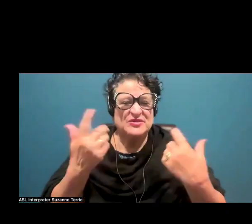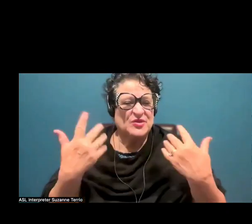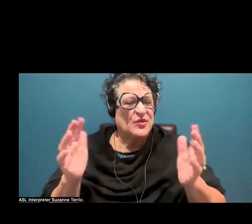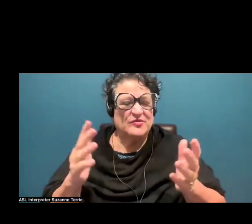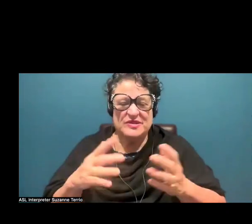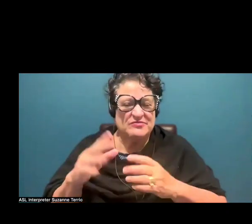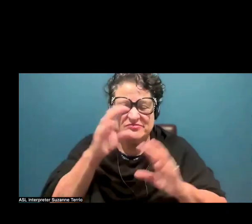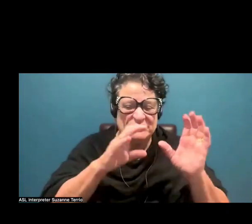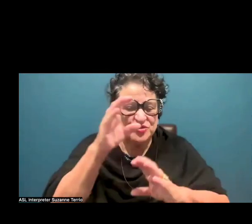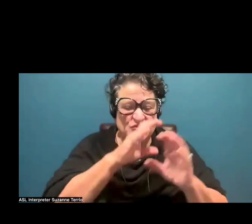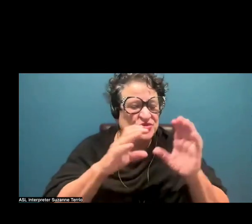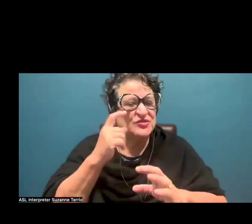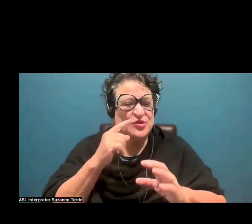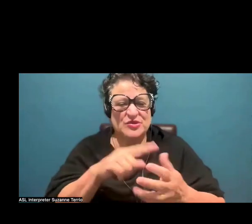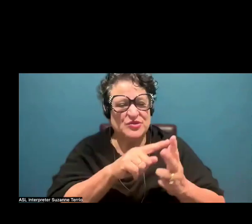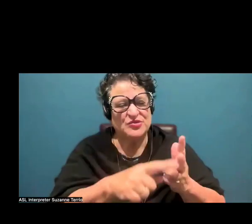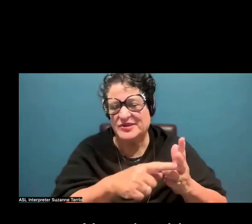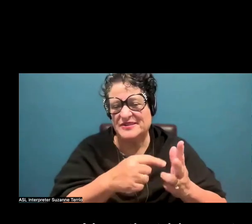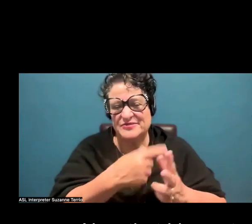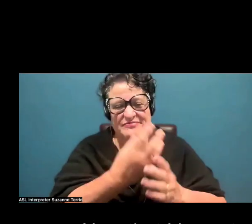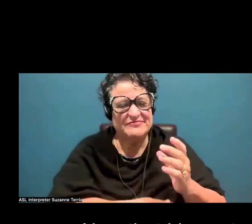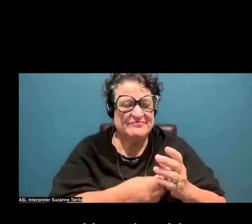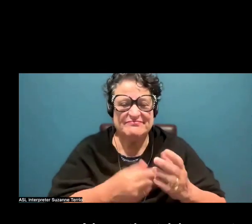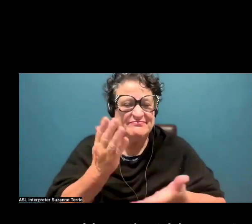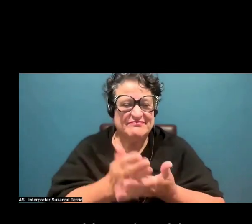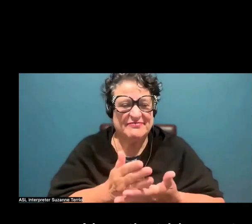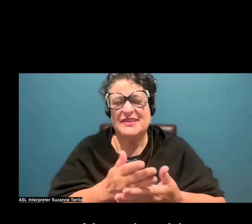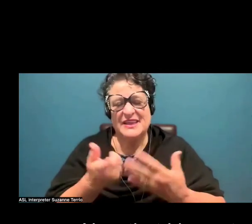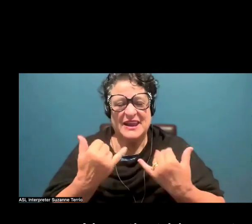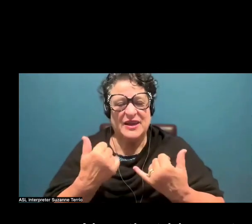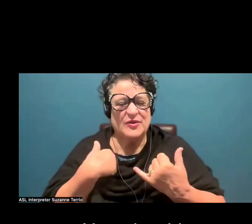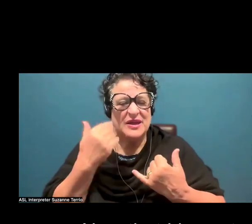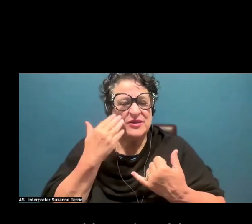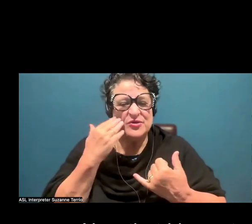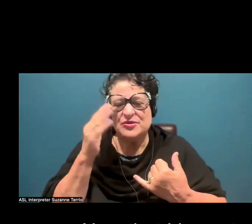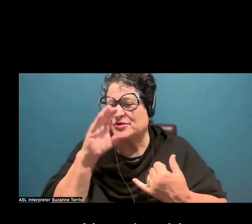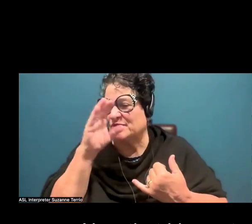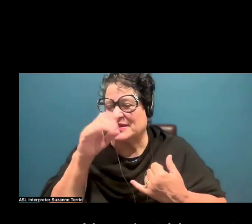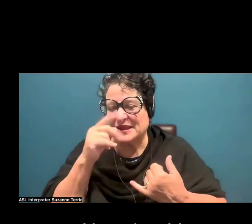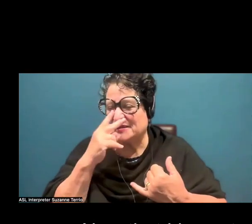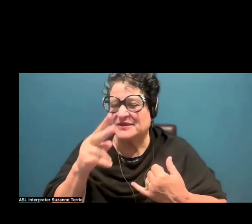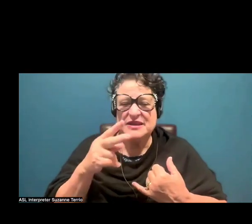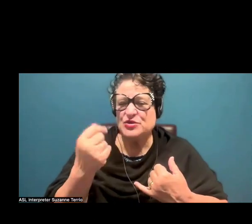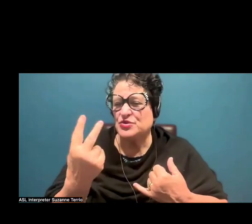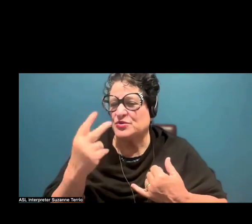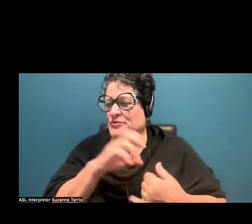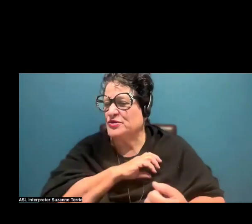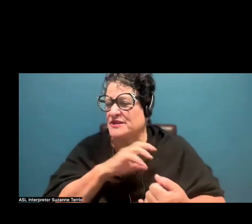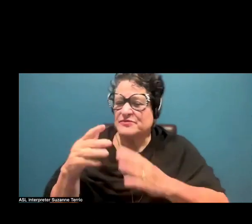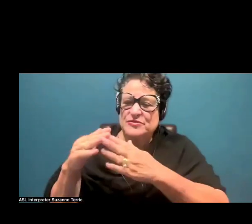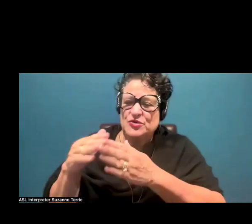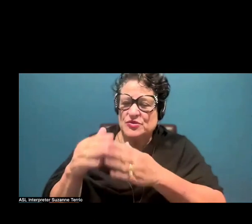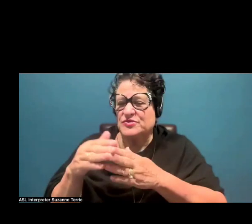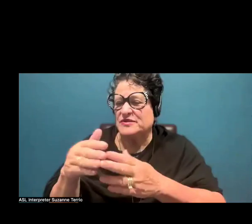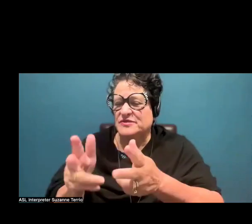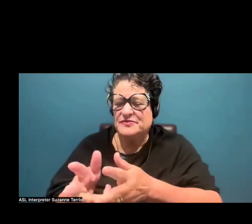be. But sure enough, now that I know to look for them, I can spot at least two police boats out on the lake, bobbing side